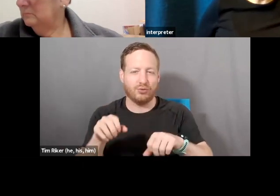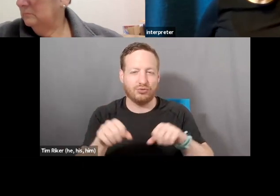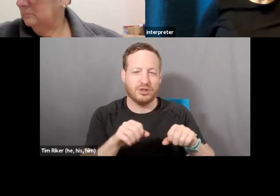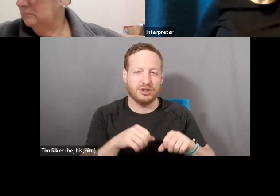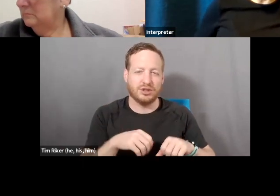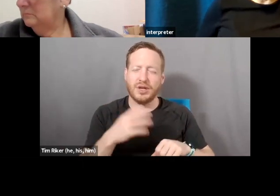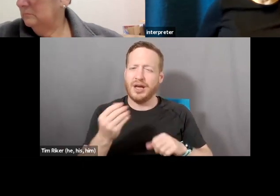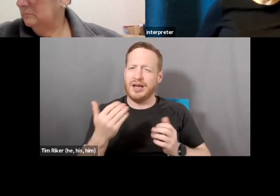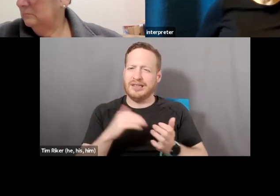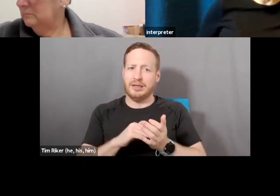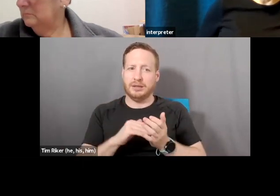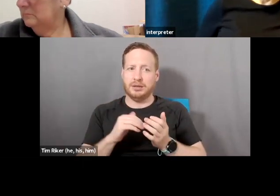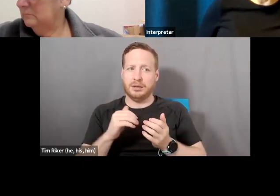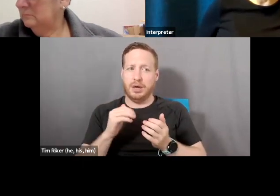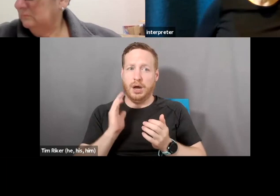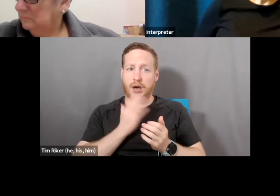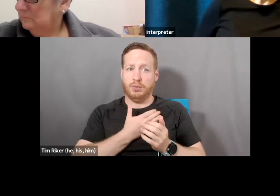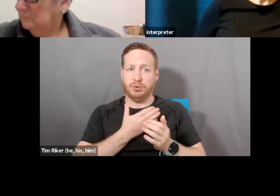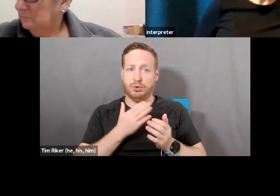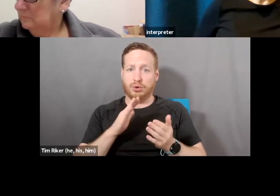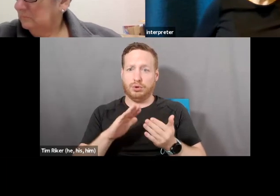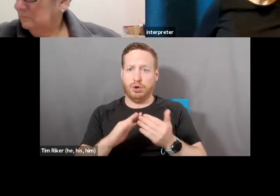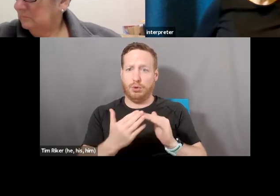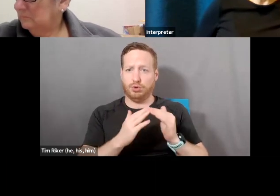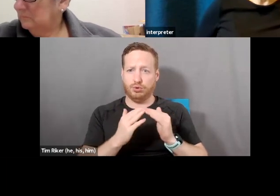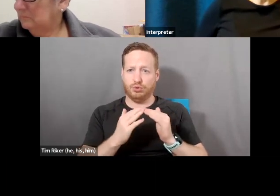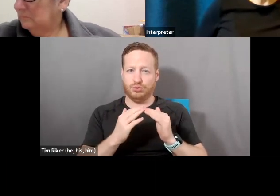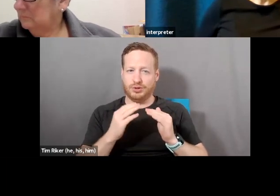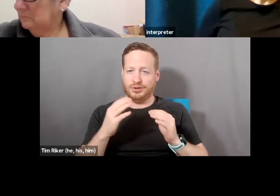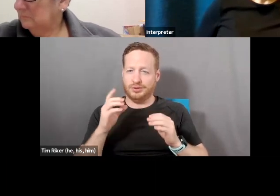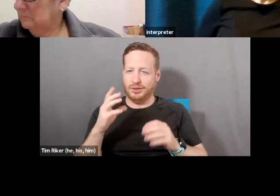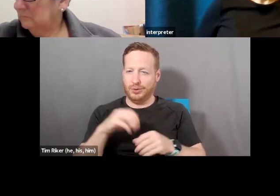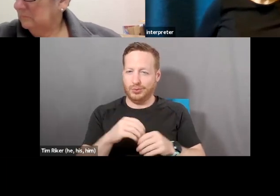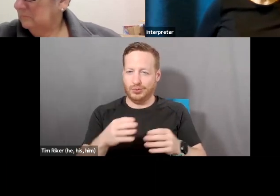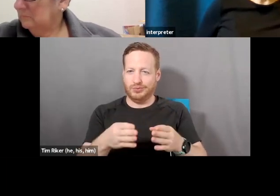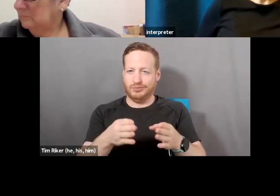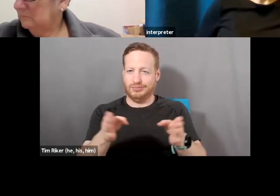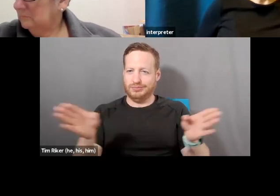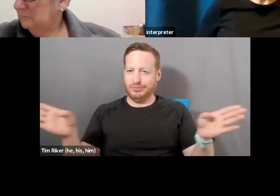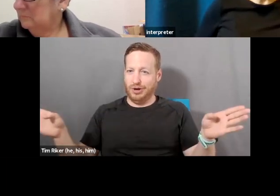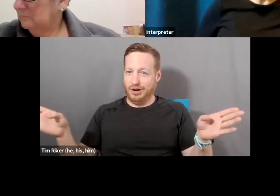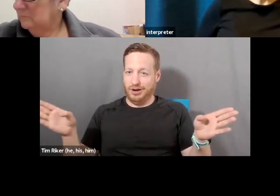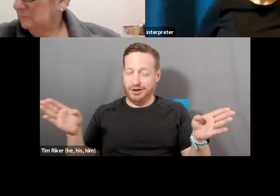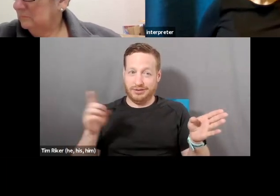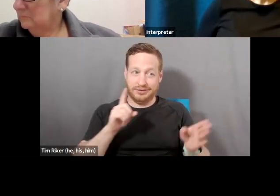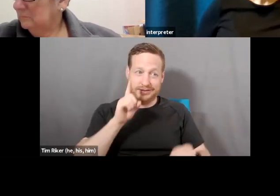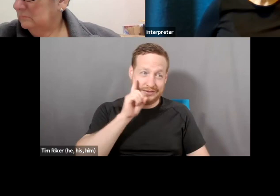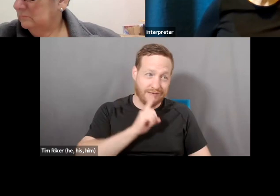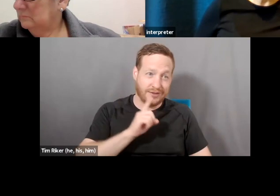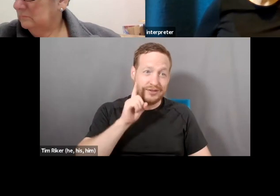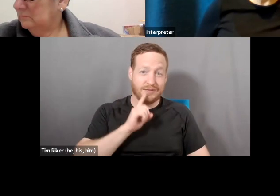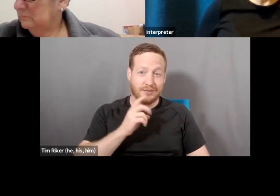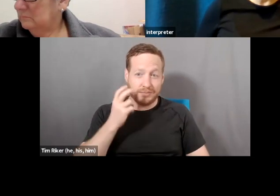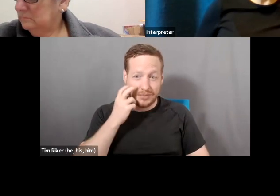You know, I think there's a lot of challenges in outreach. And again, our community